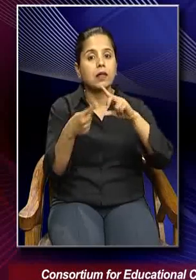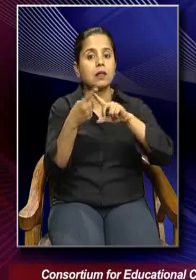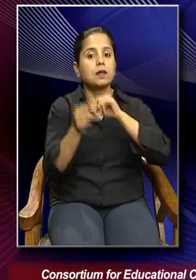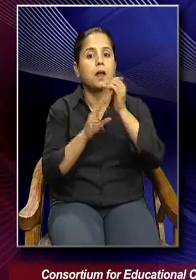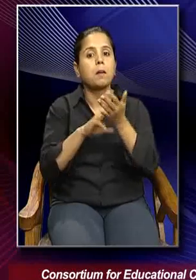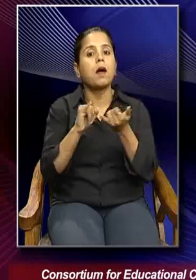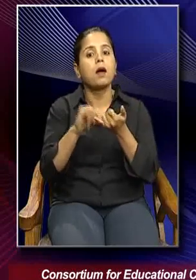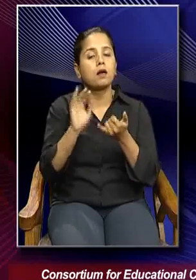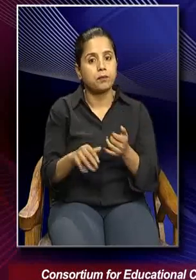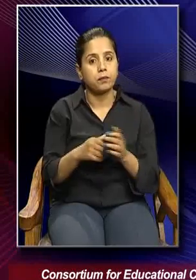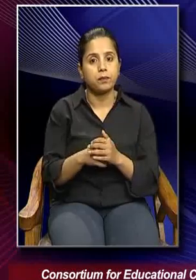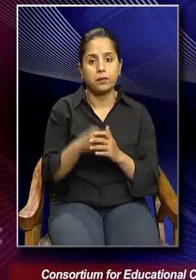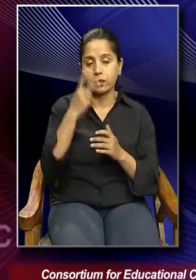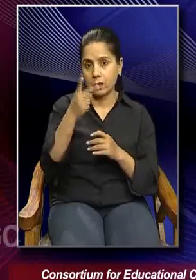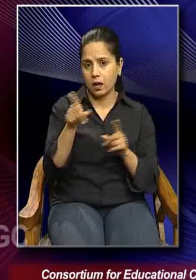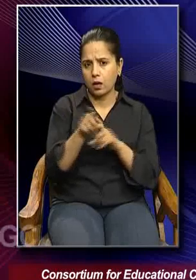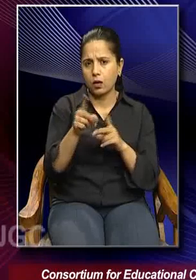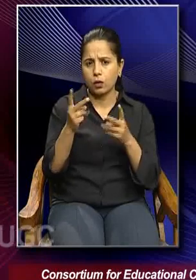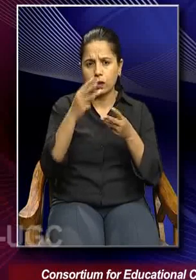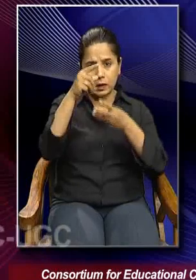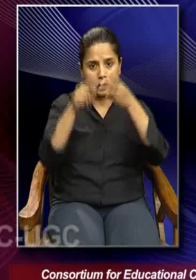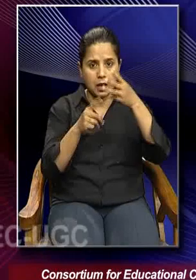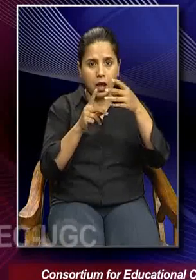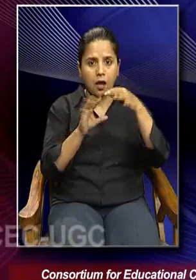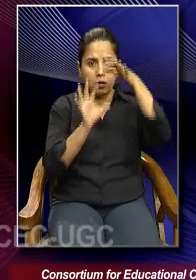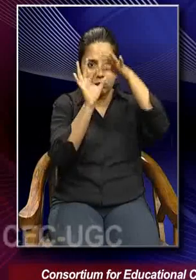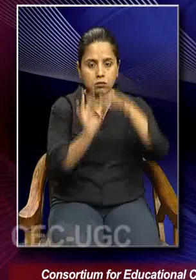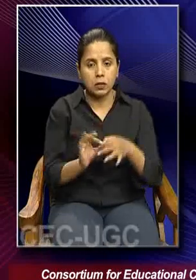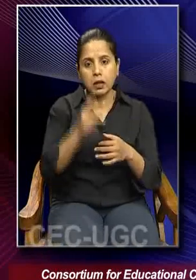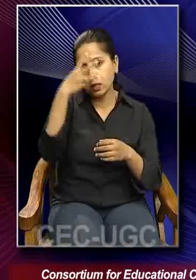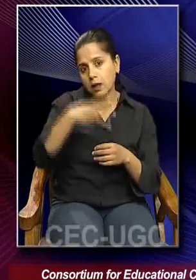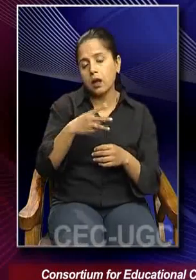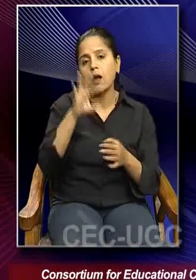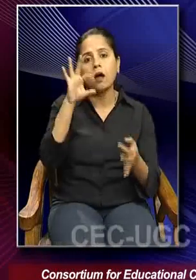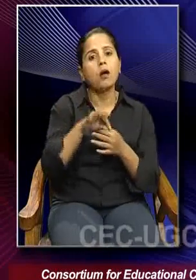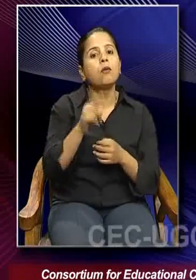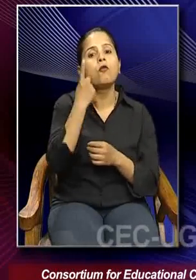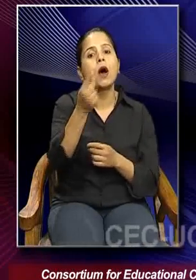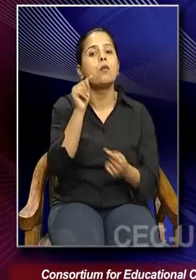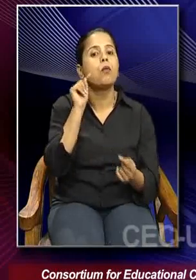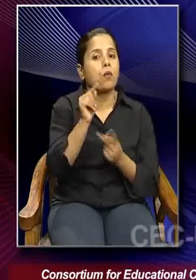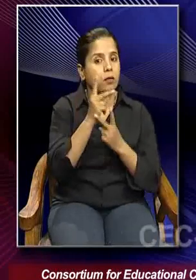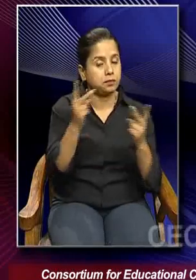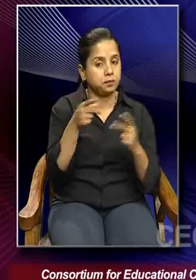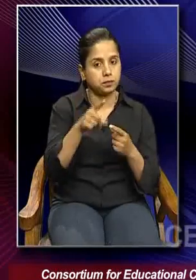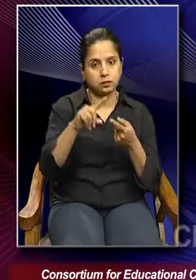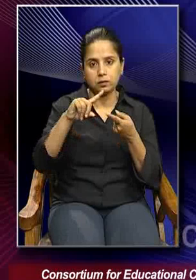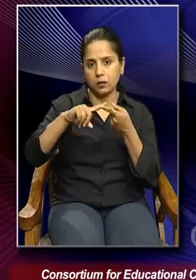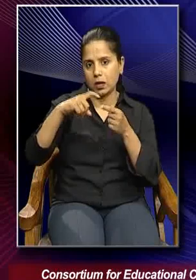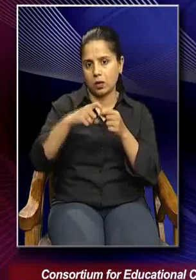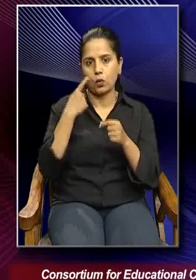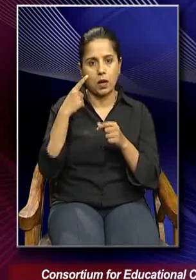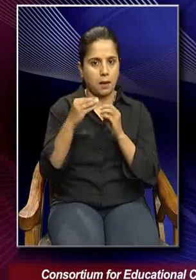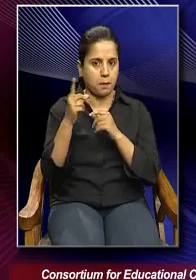that the equilibrium is disturbed. So, it is considered that there is an equilibrium